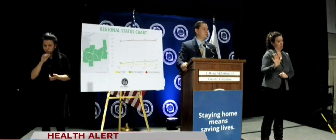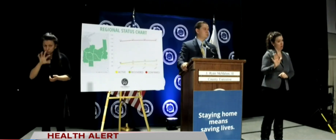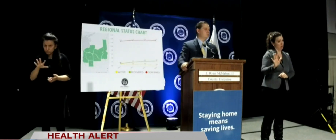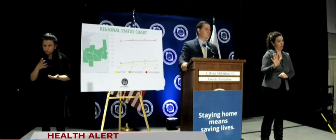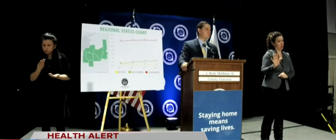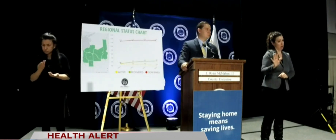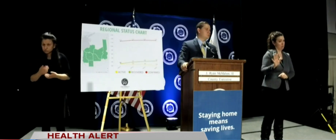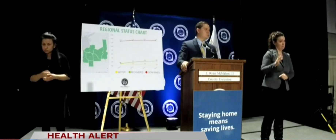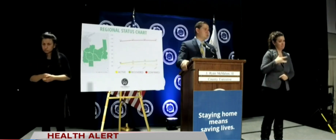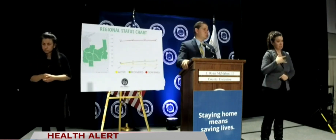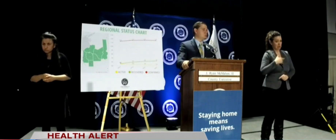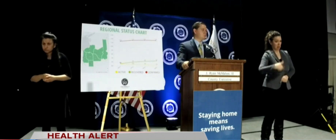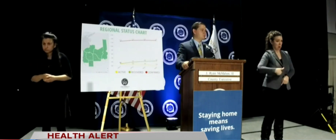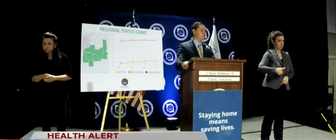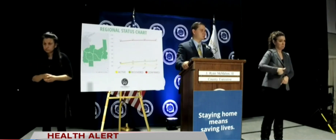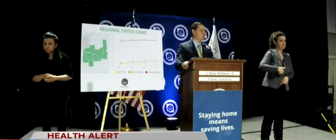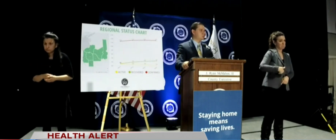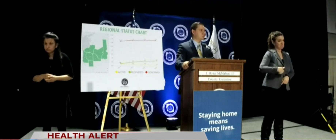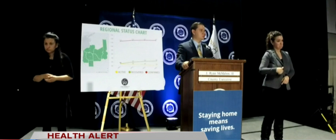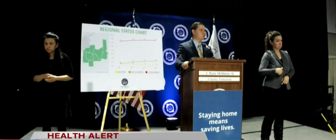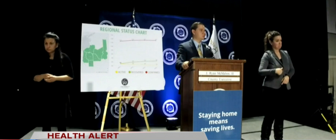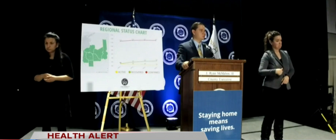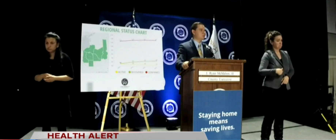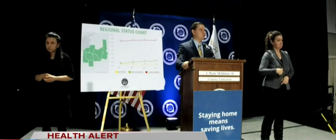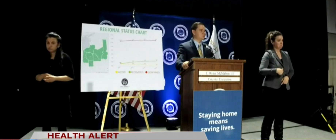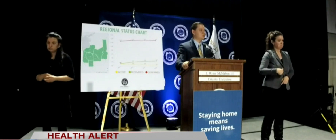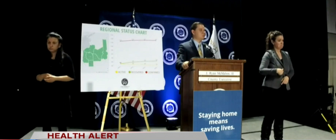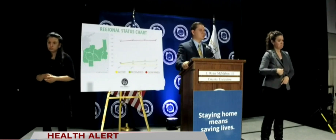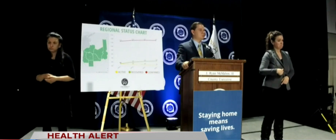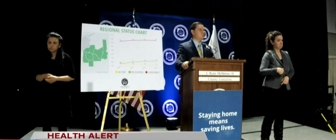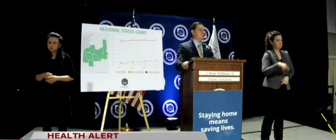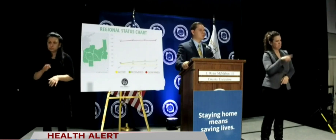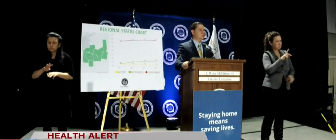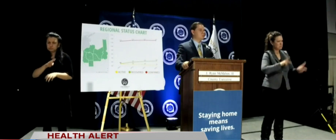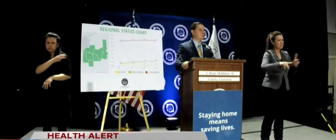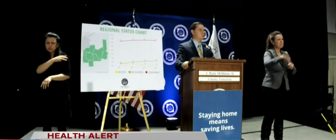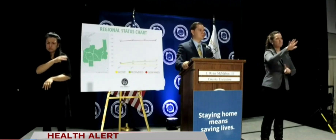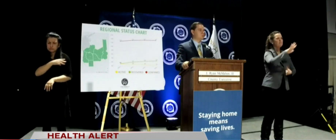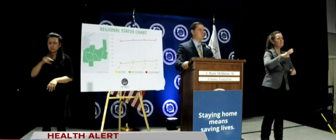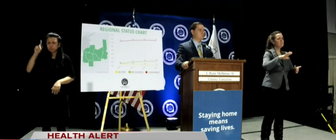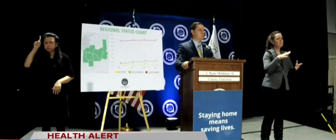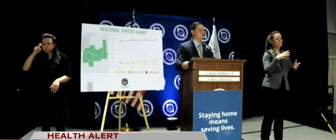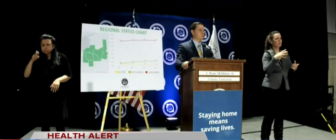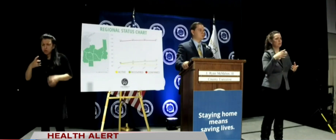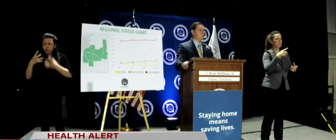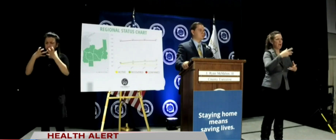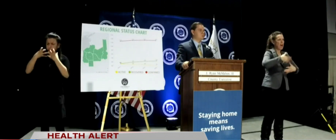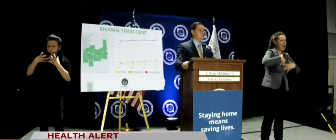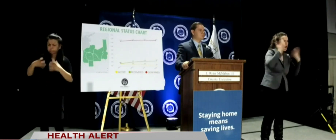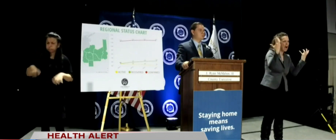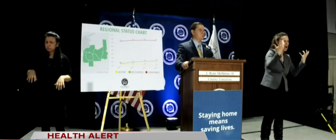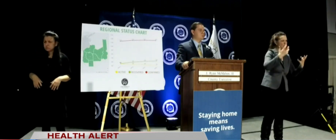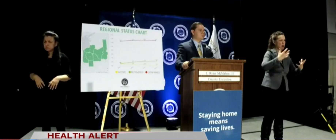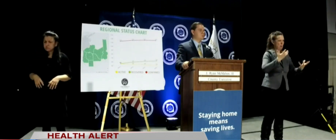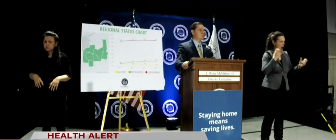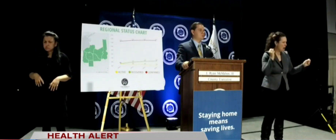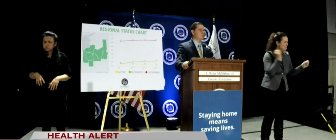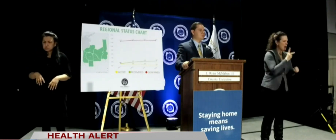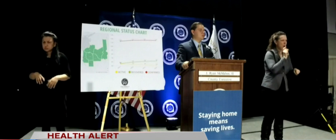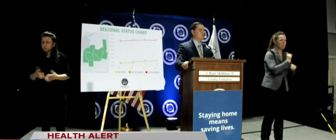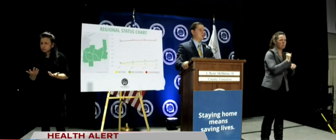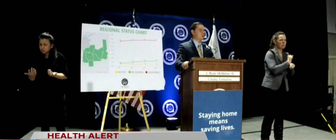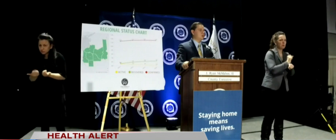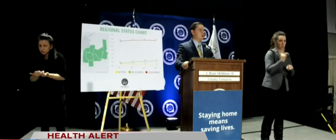are just angry or upset or anxious about a restart, is let's think